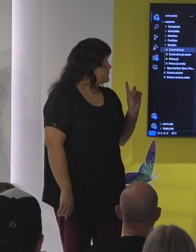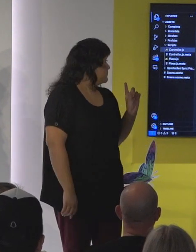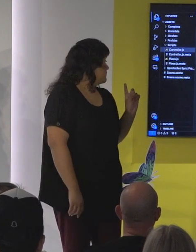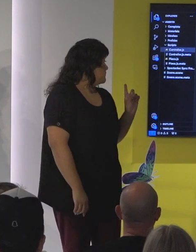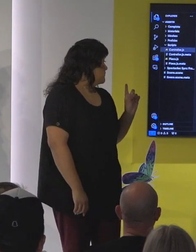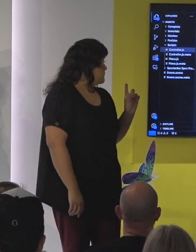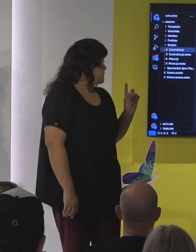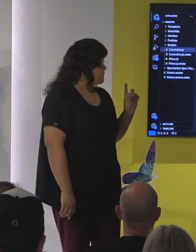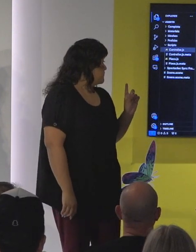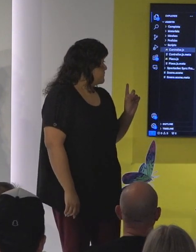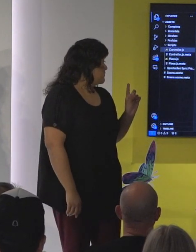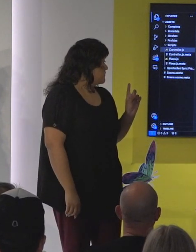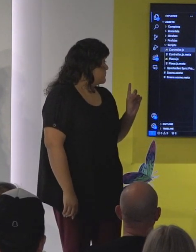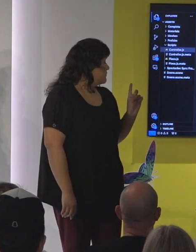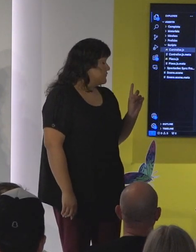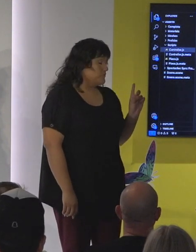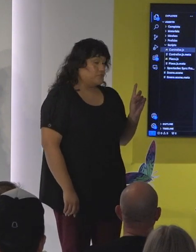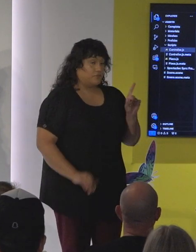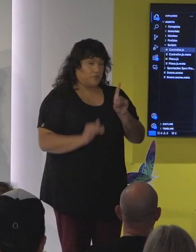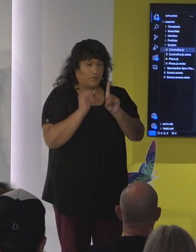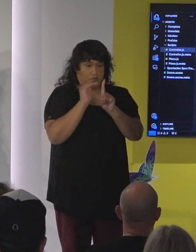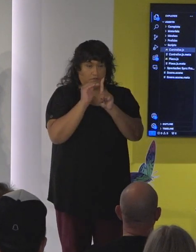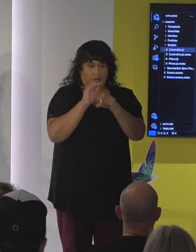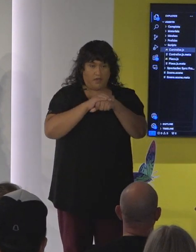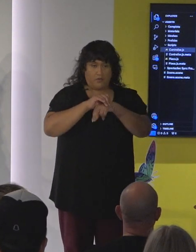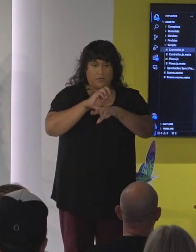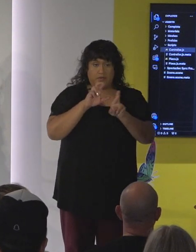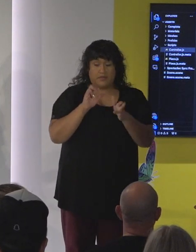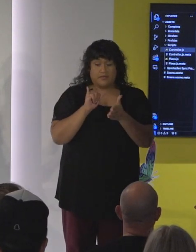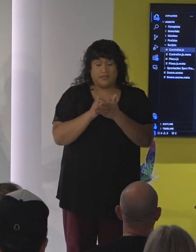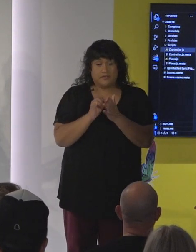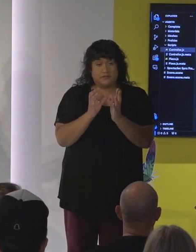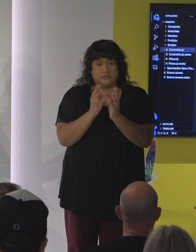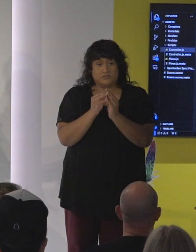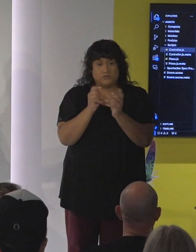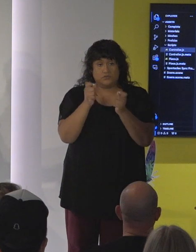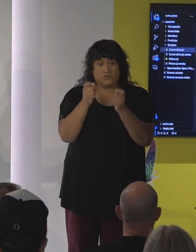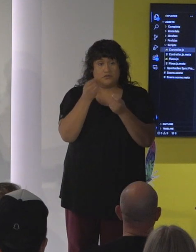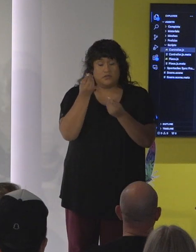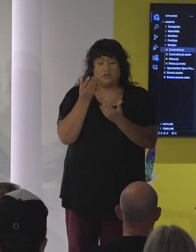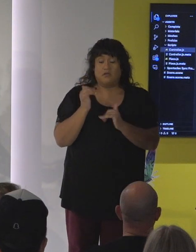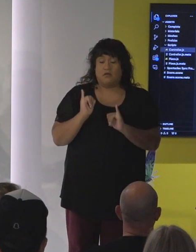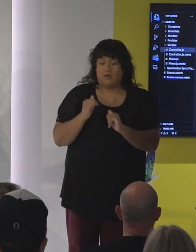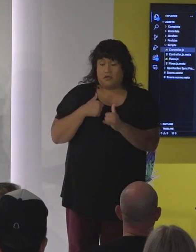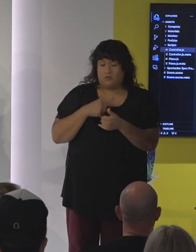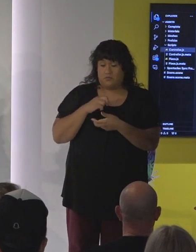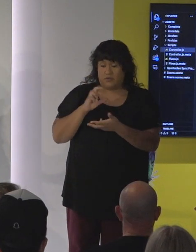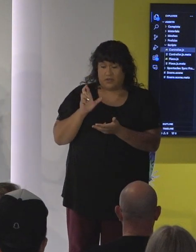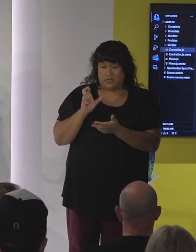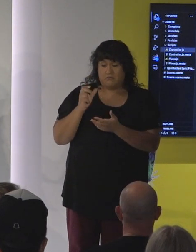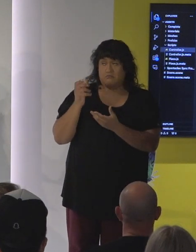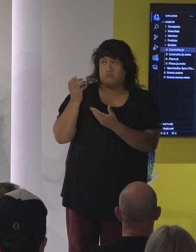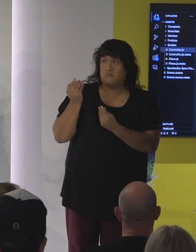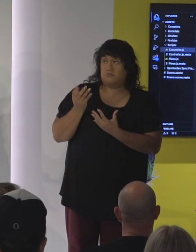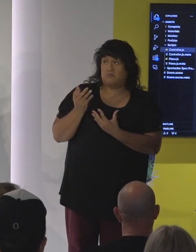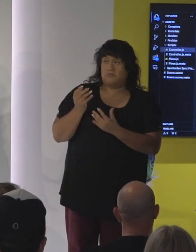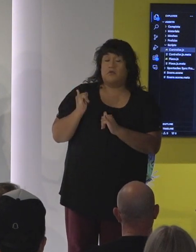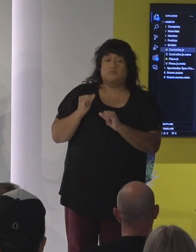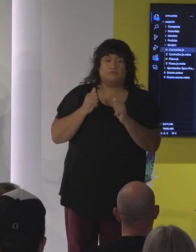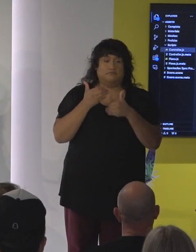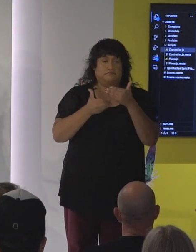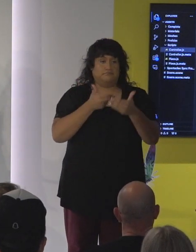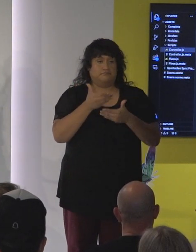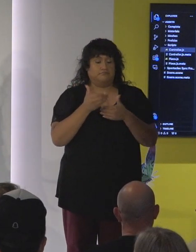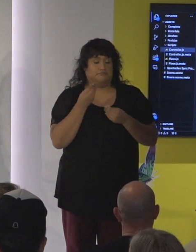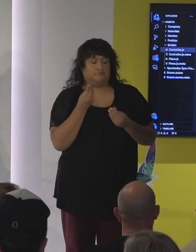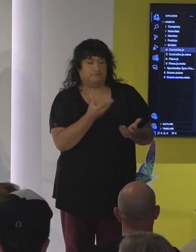global.sessionController notify on ready. So the session controller is going to tell us, hey, I'm ready. Do what you got to do. So we have a